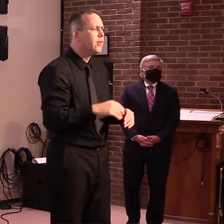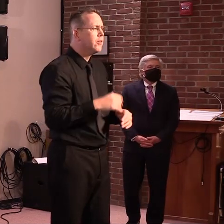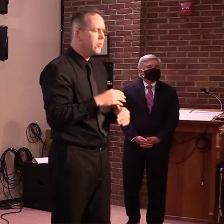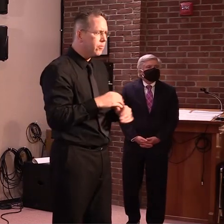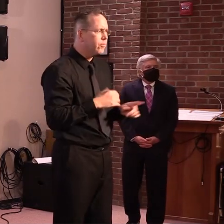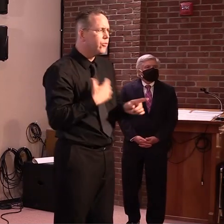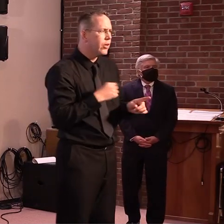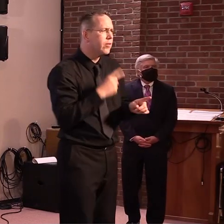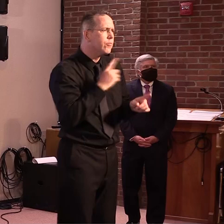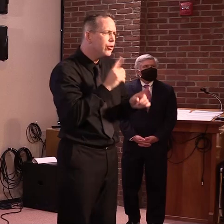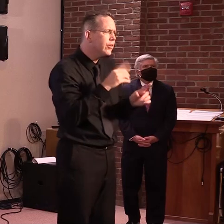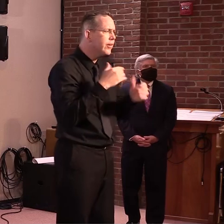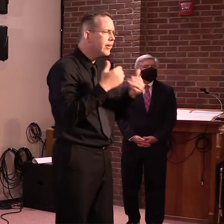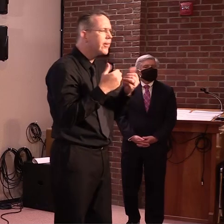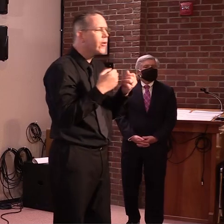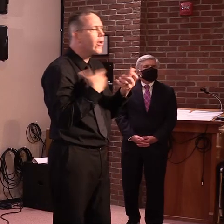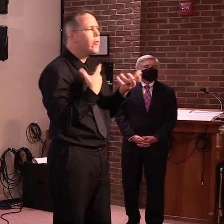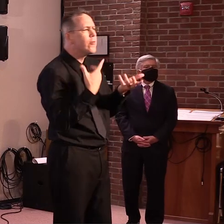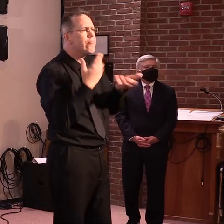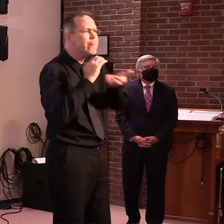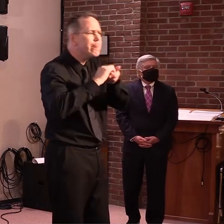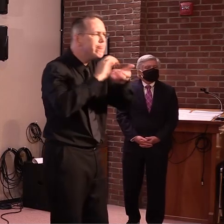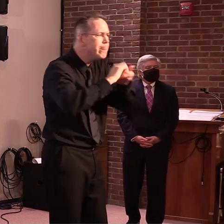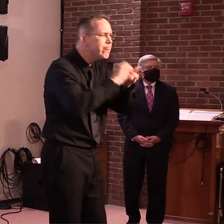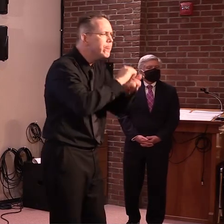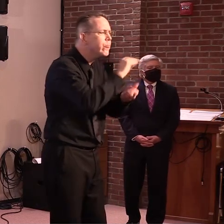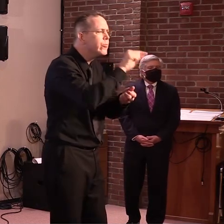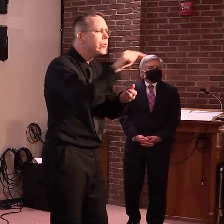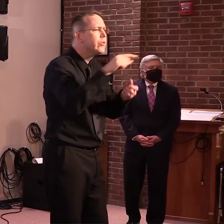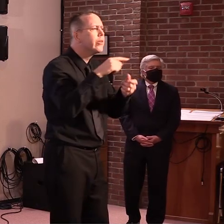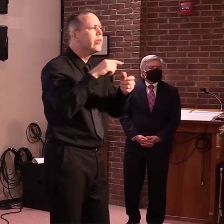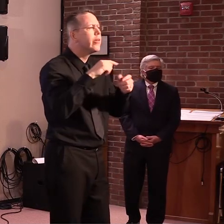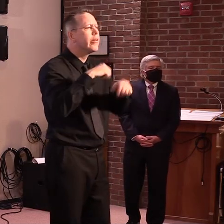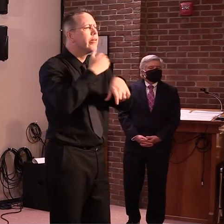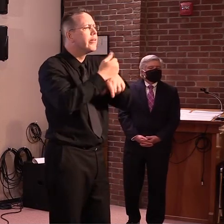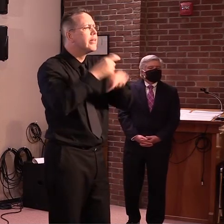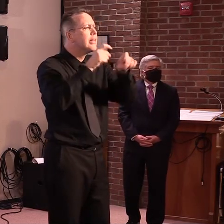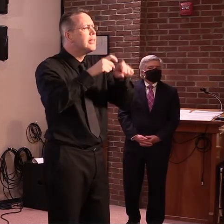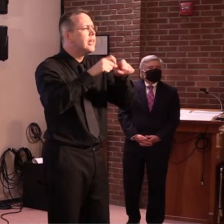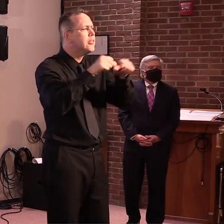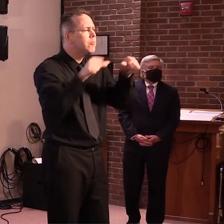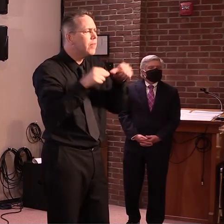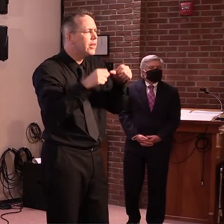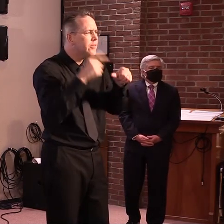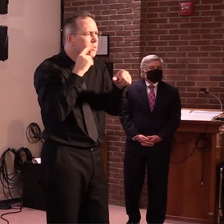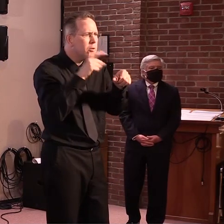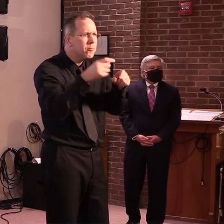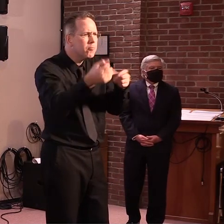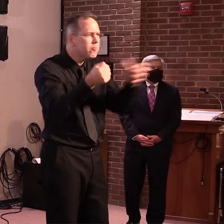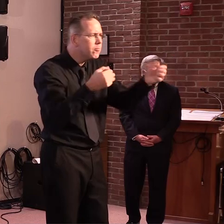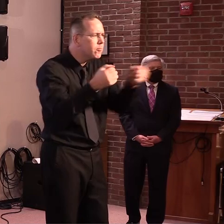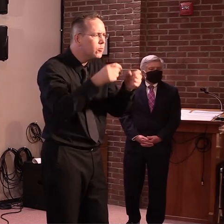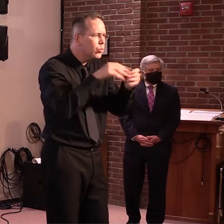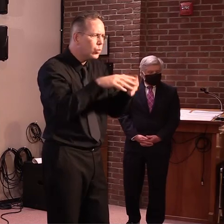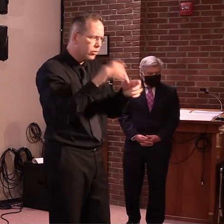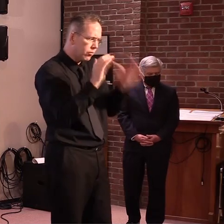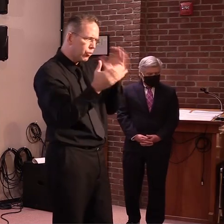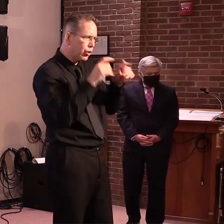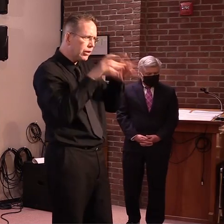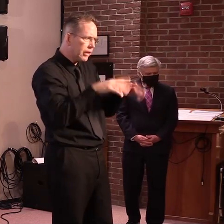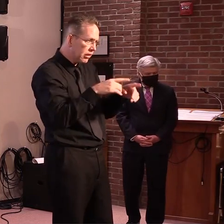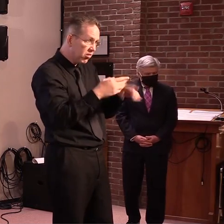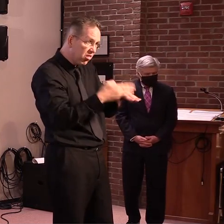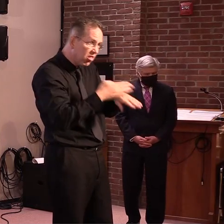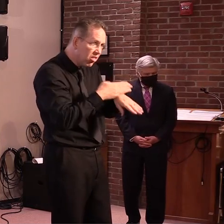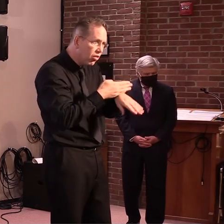Quantile scores to allow us to start to connect some of the benchmark assessment tools that districts have at the local level to some of the state